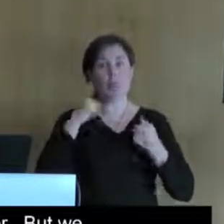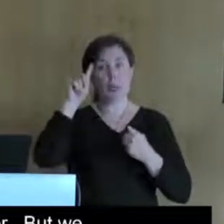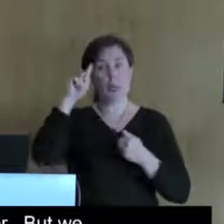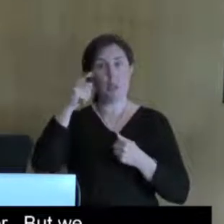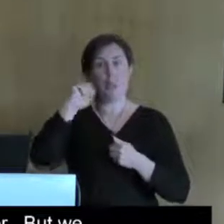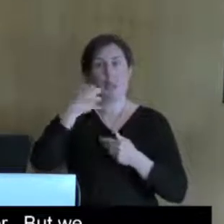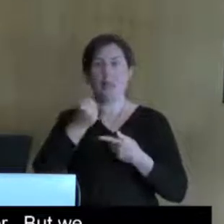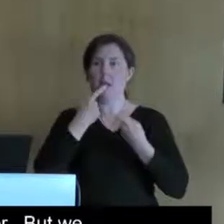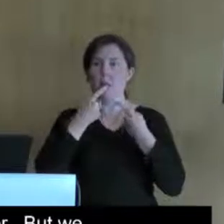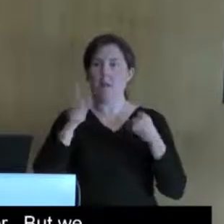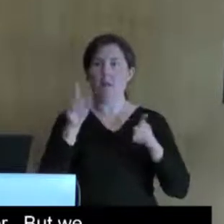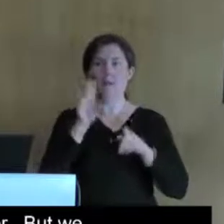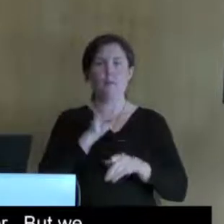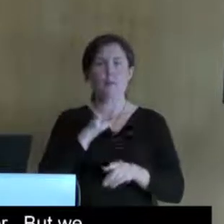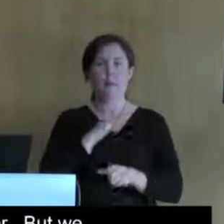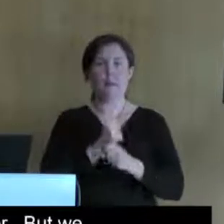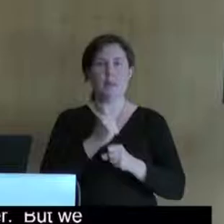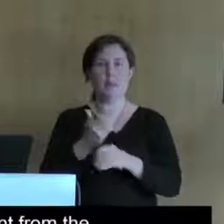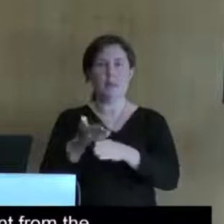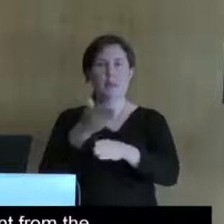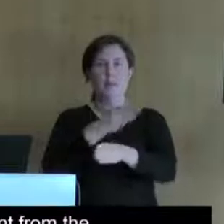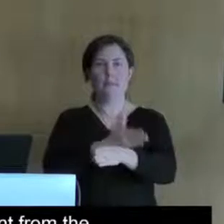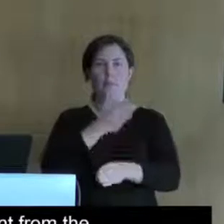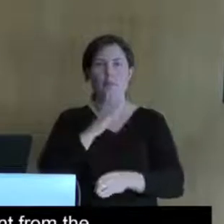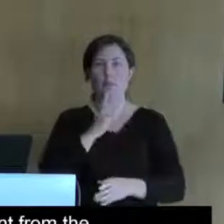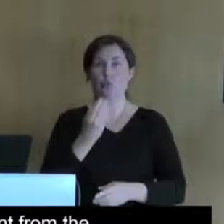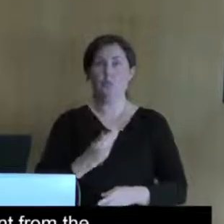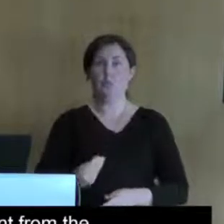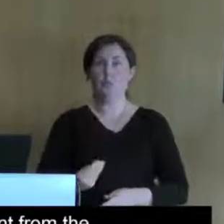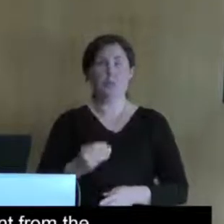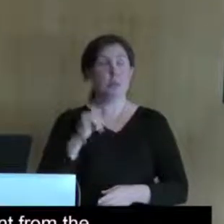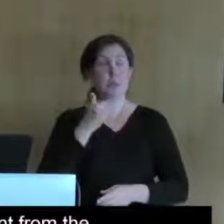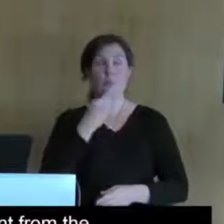something, it's going to have to be managed through a different process, not the